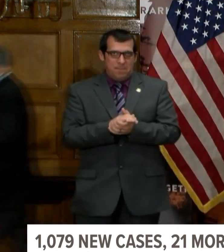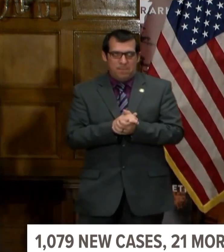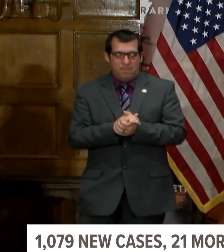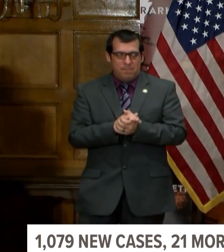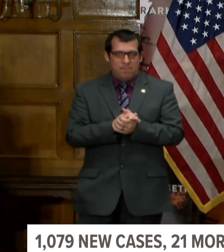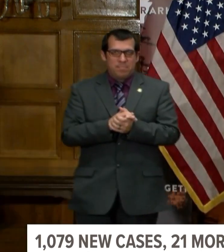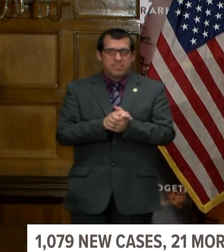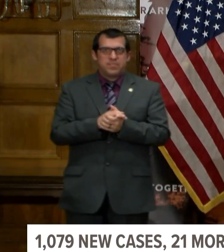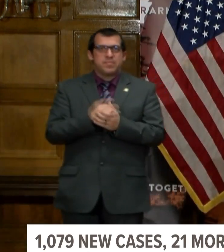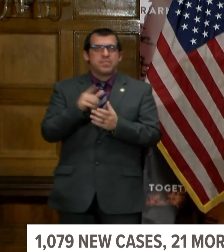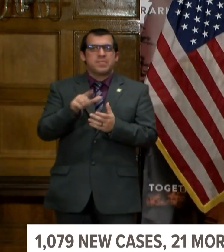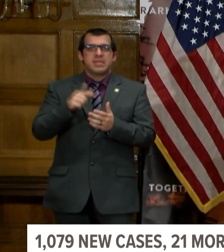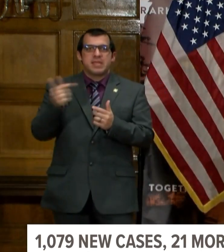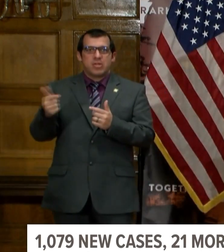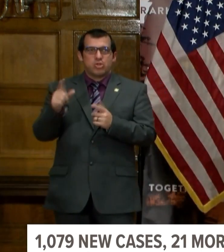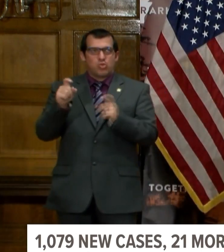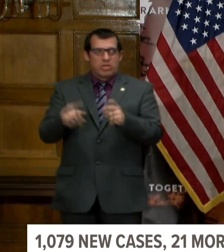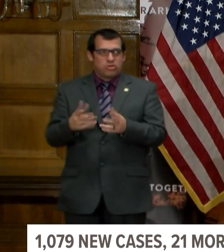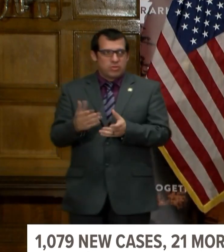Next question.